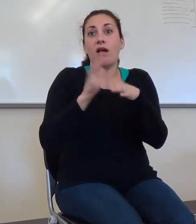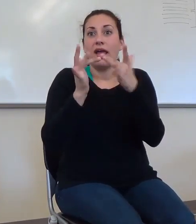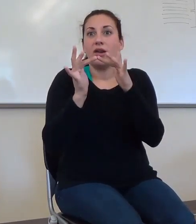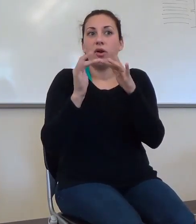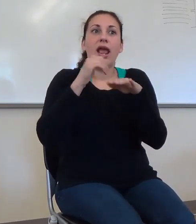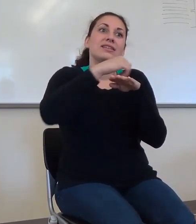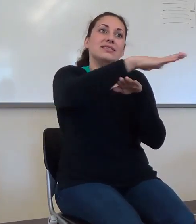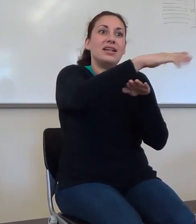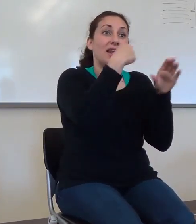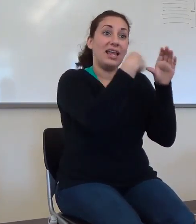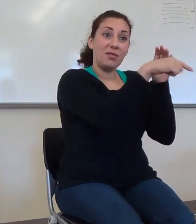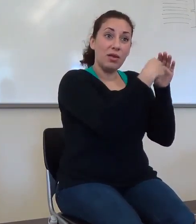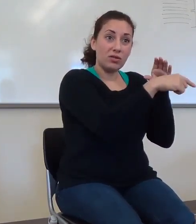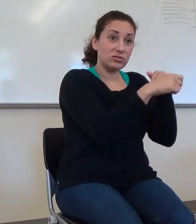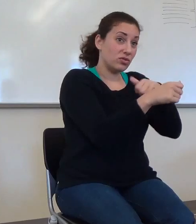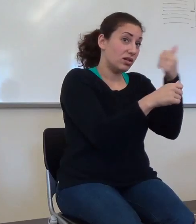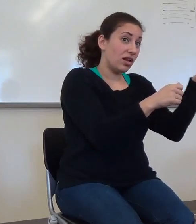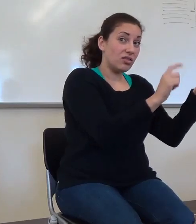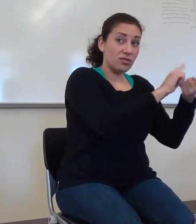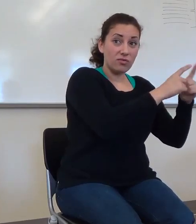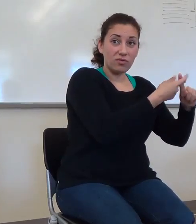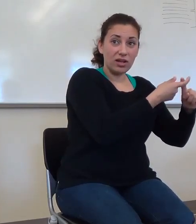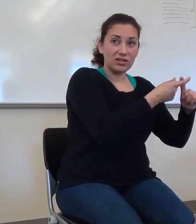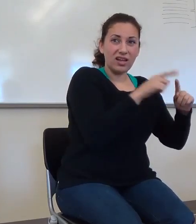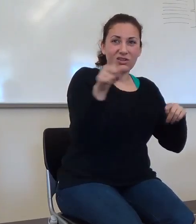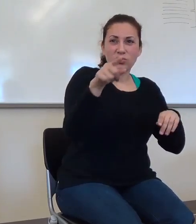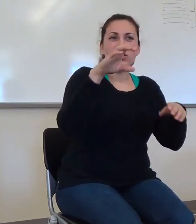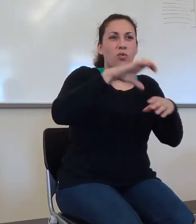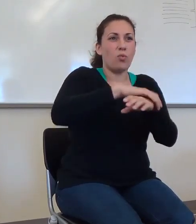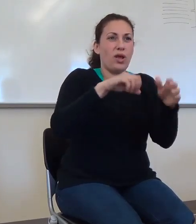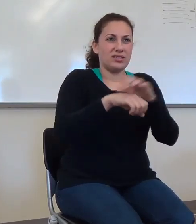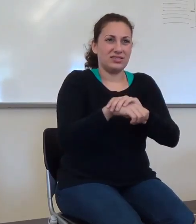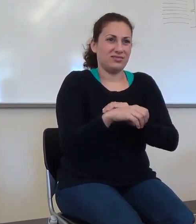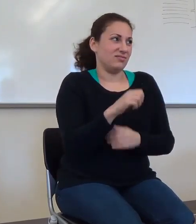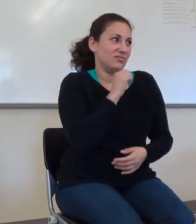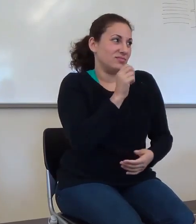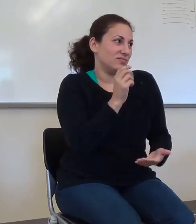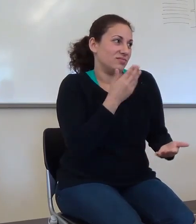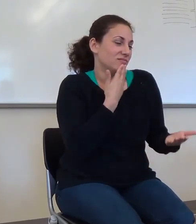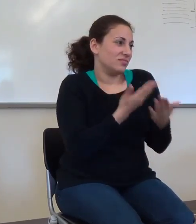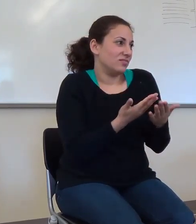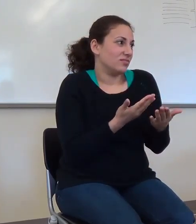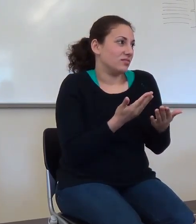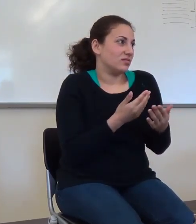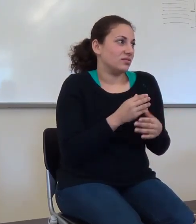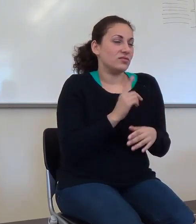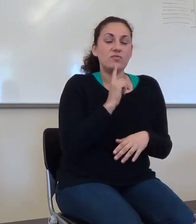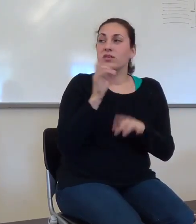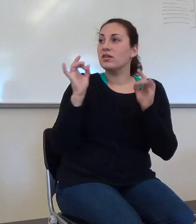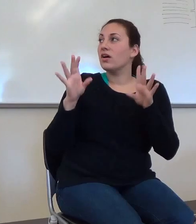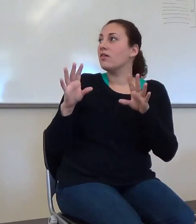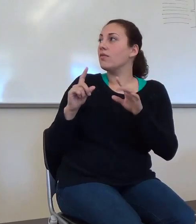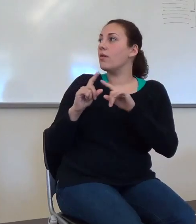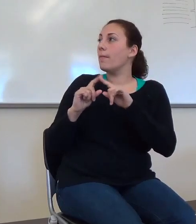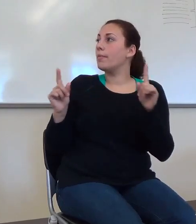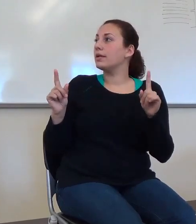for doing that. It helps people like Kadir by publicizing their cases, appealing to authorities, and arranging for legal